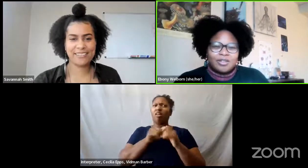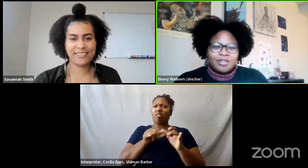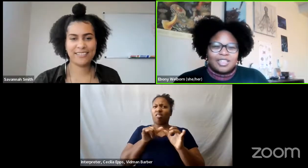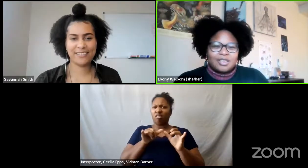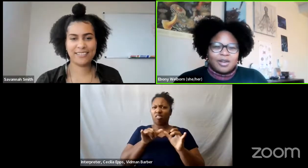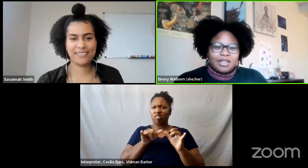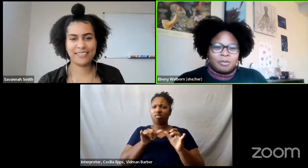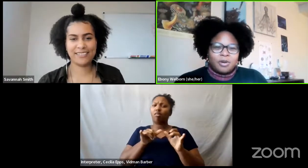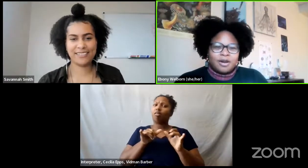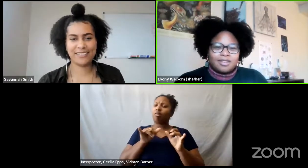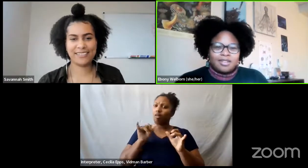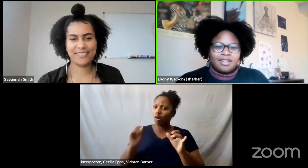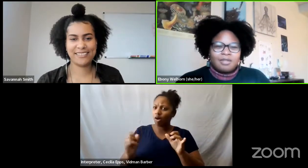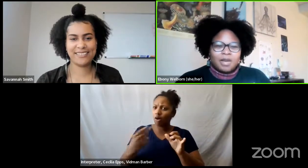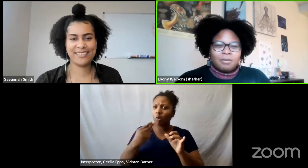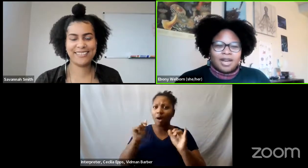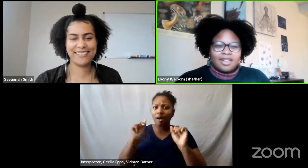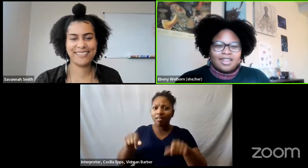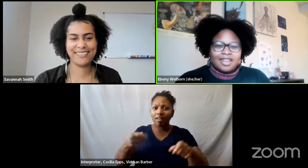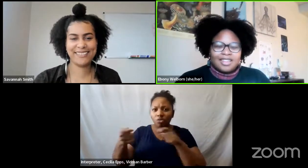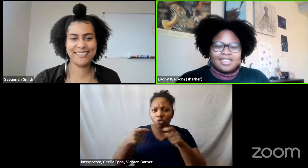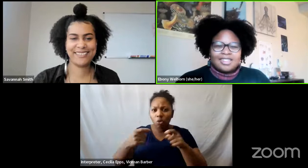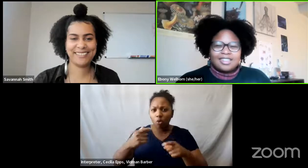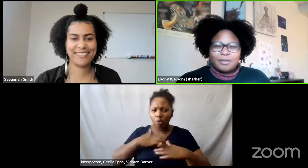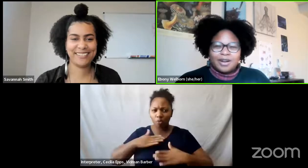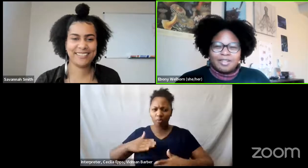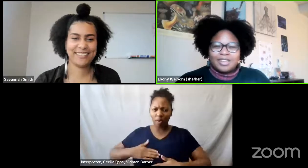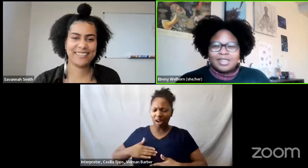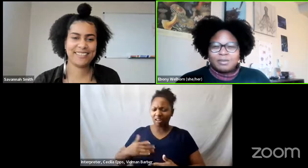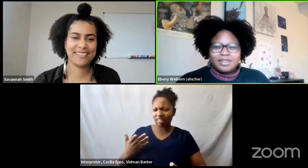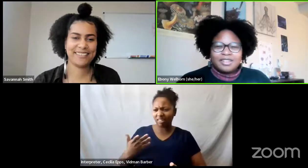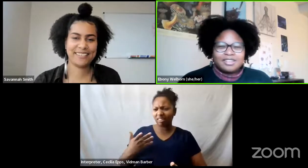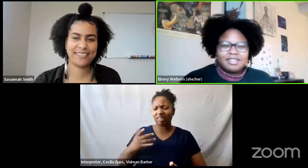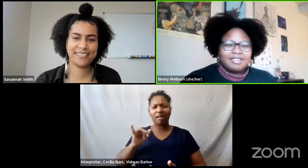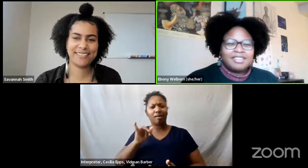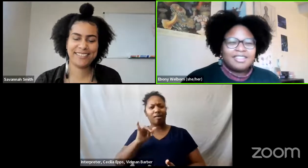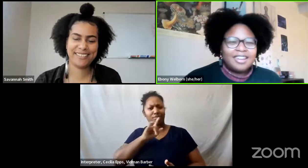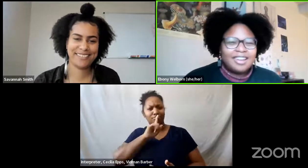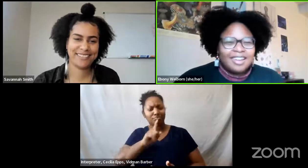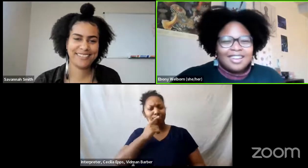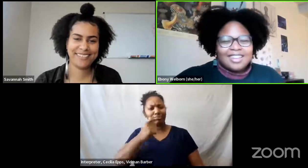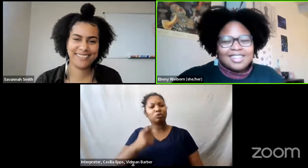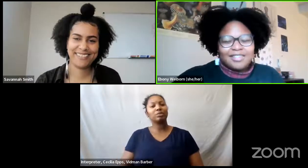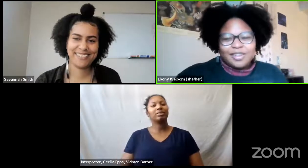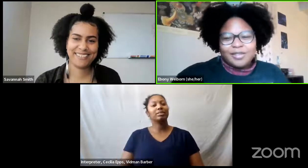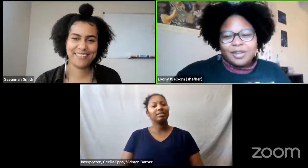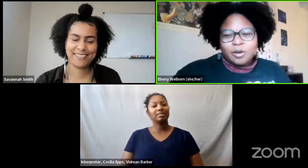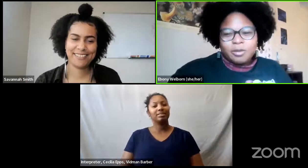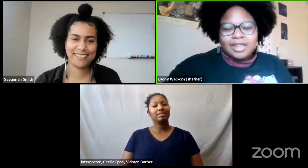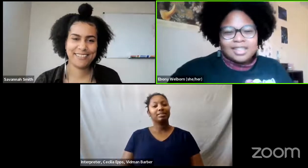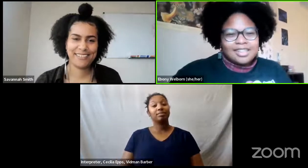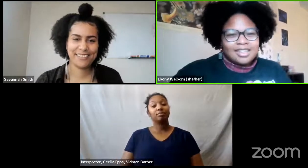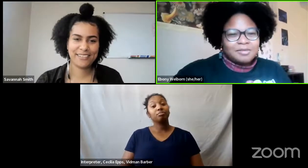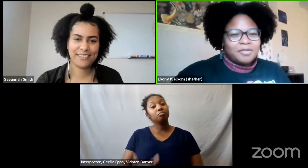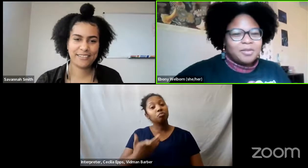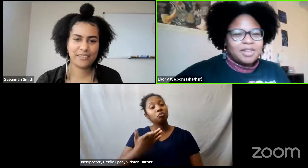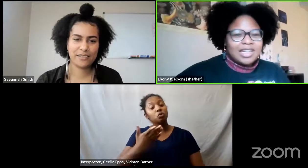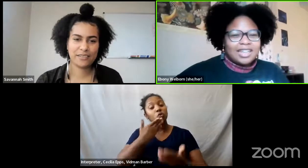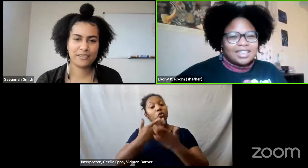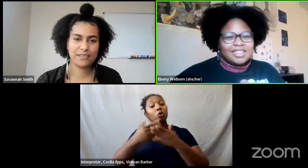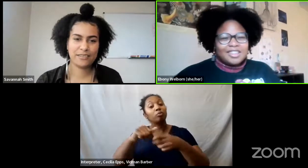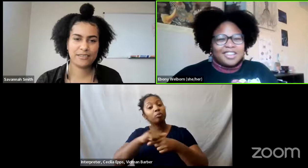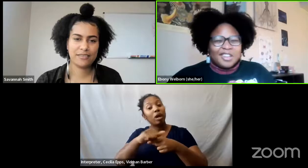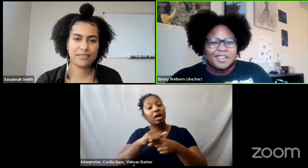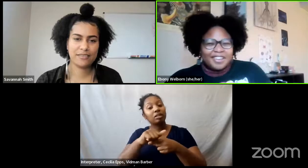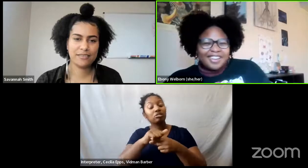can control these random parts of my body. Like they're still a part of the experience. Huh. It's definitely a really cool practice if you want